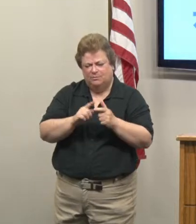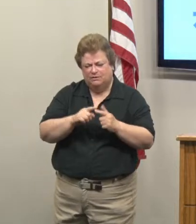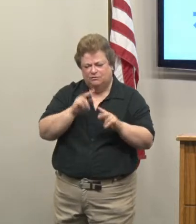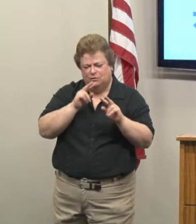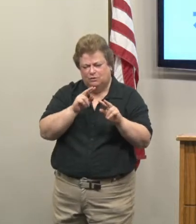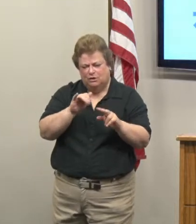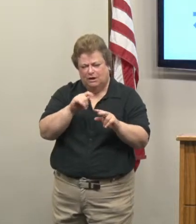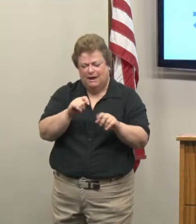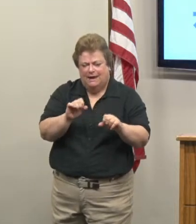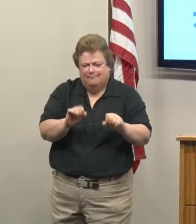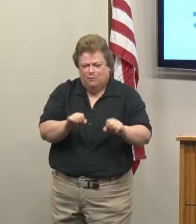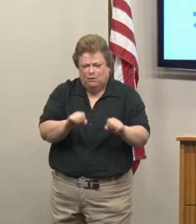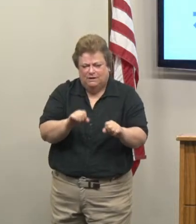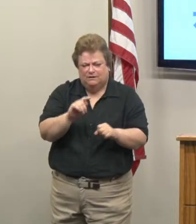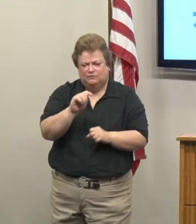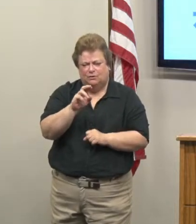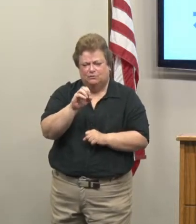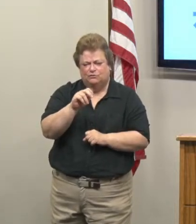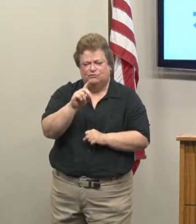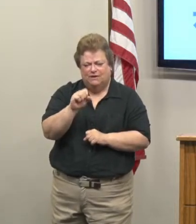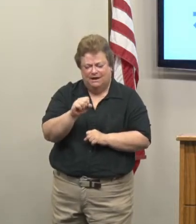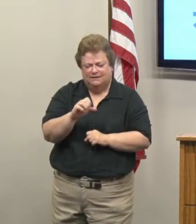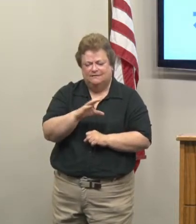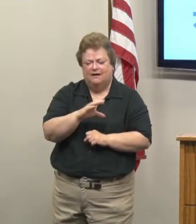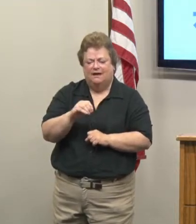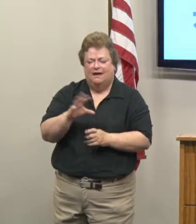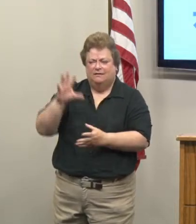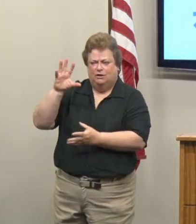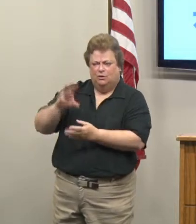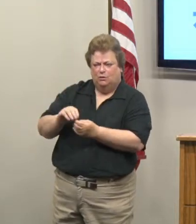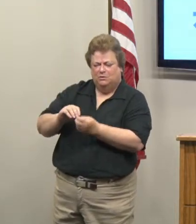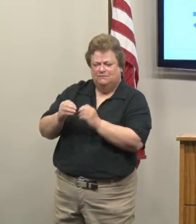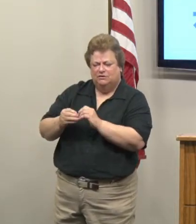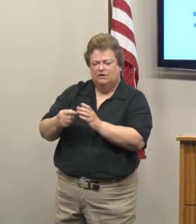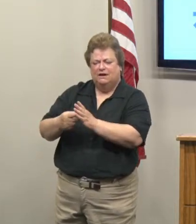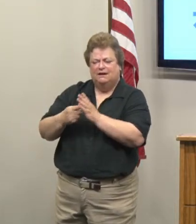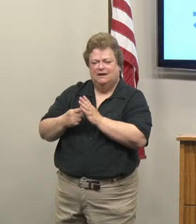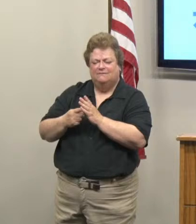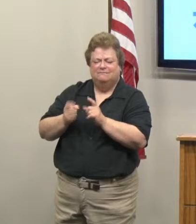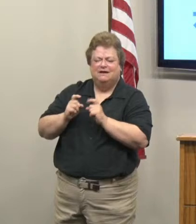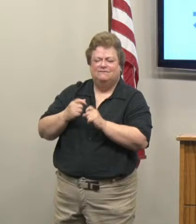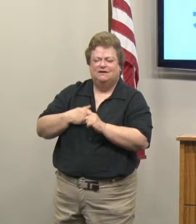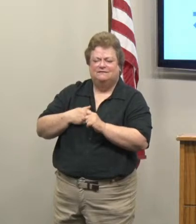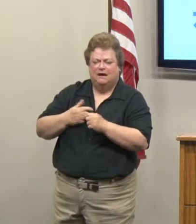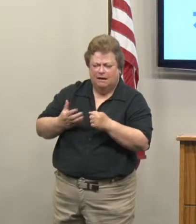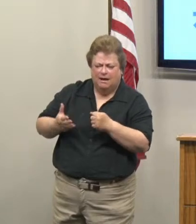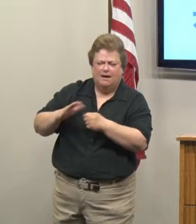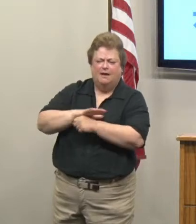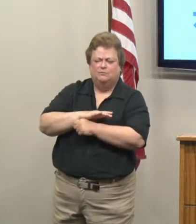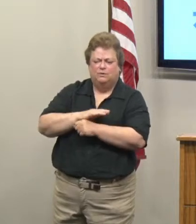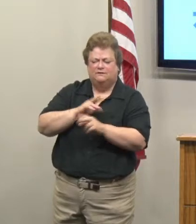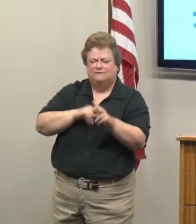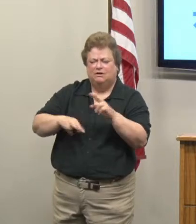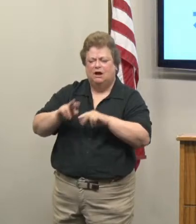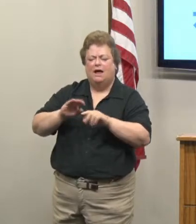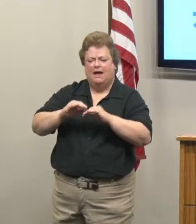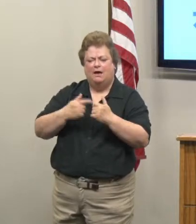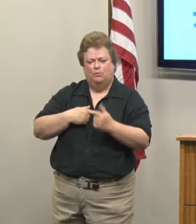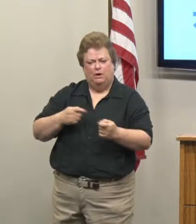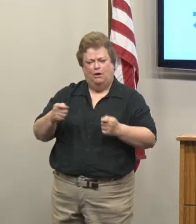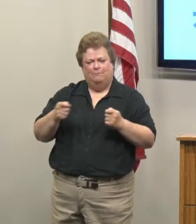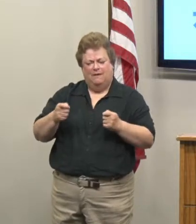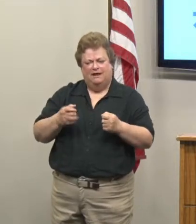potential trends, and the cumulative numbers provide a more comprehensive look of how we are managing